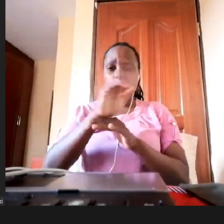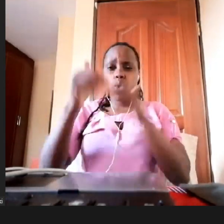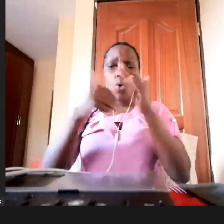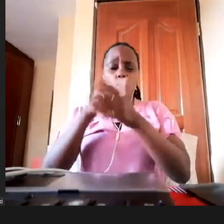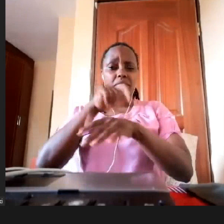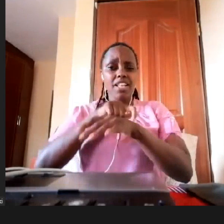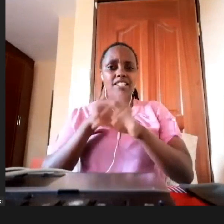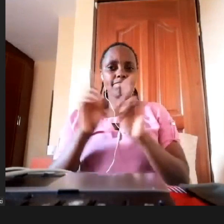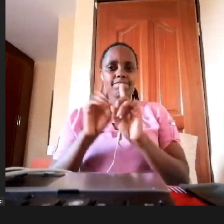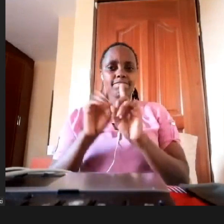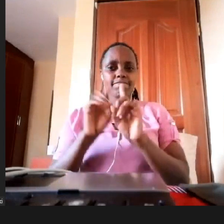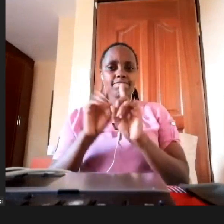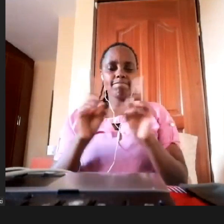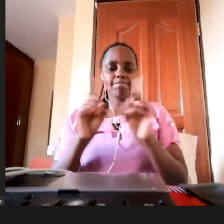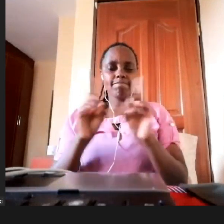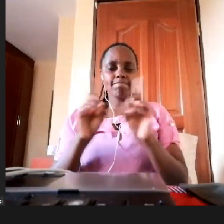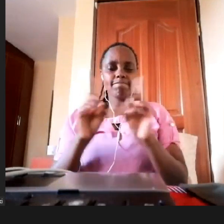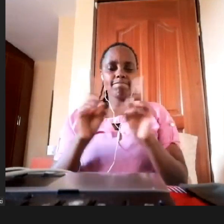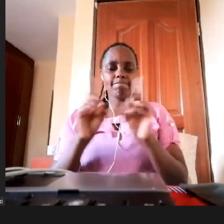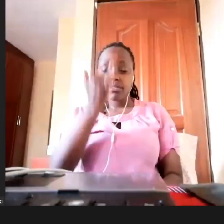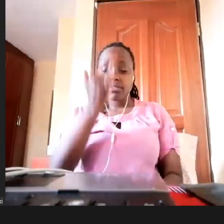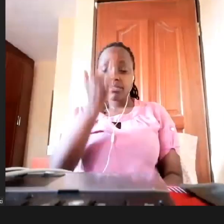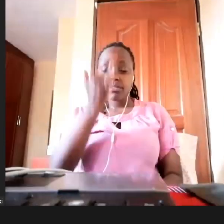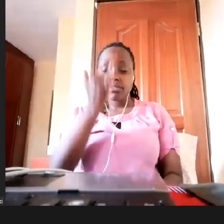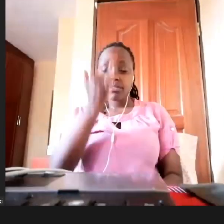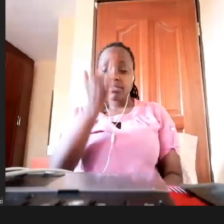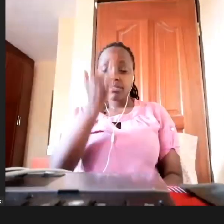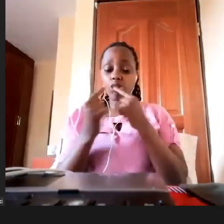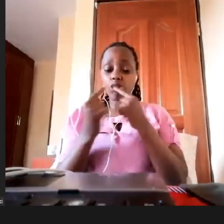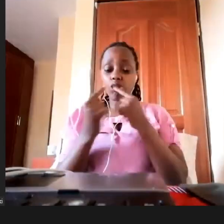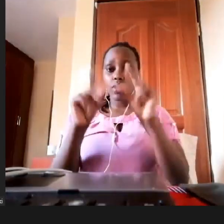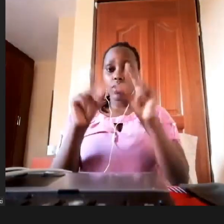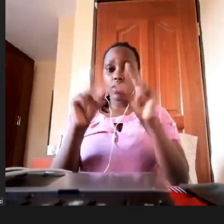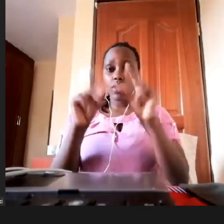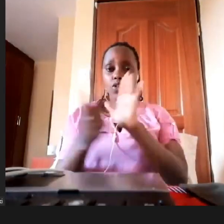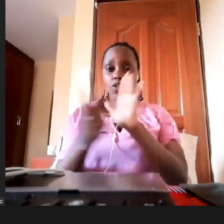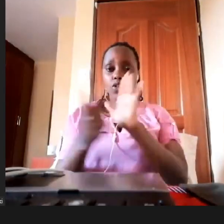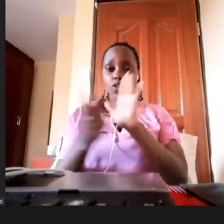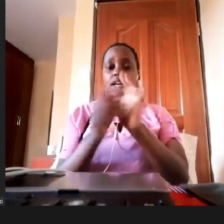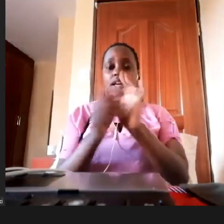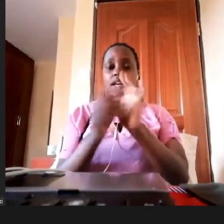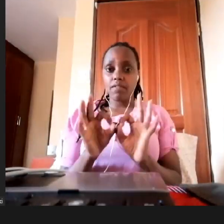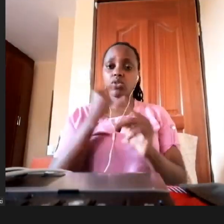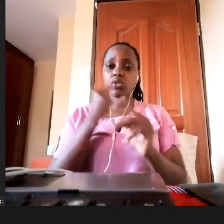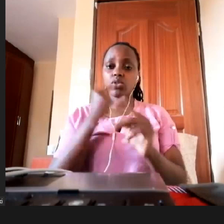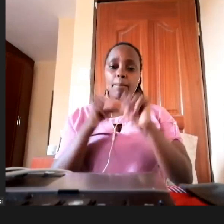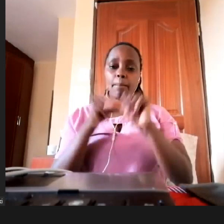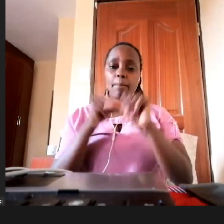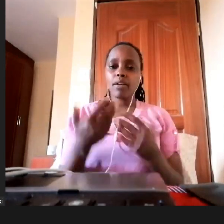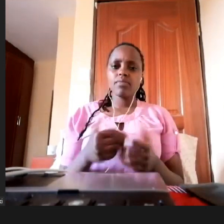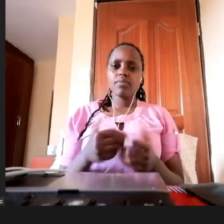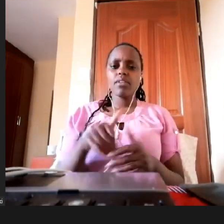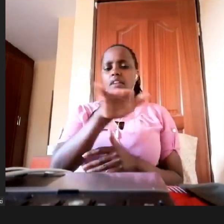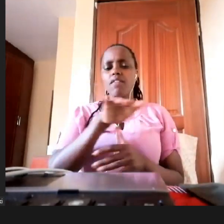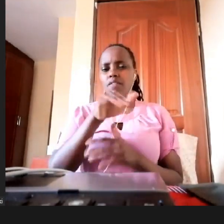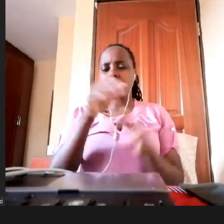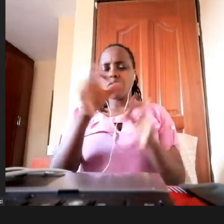order for them to speak to the issue. For example, if you are talking about family environment, we would